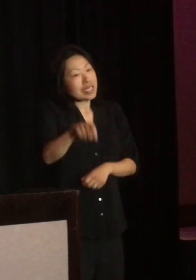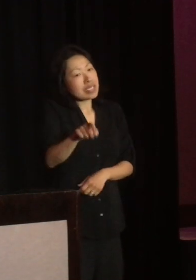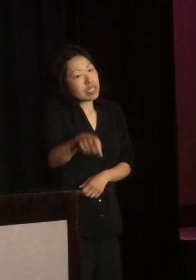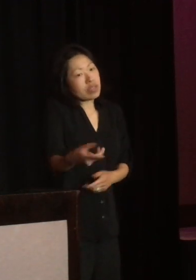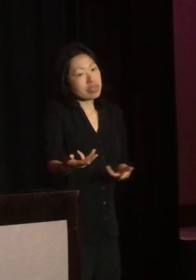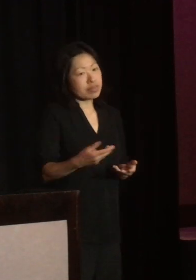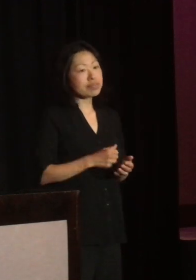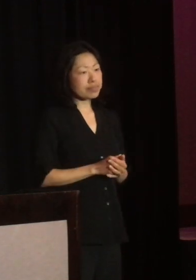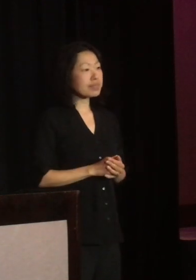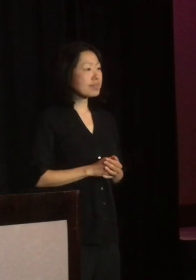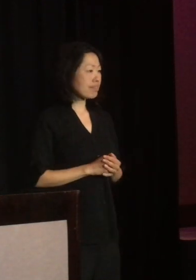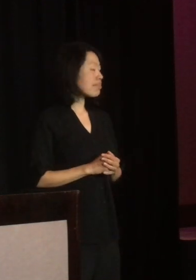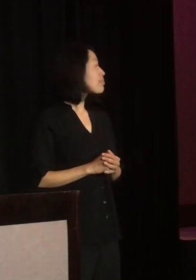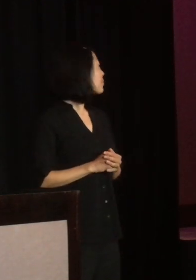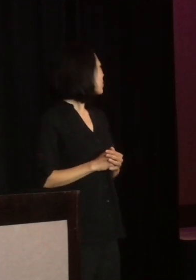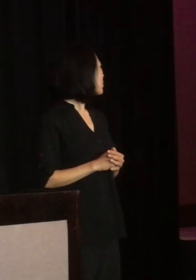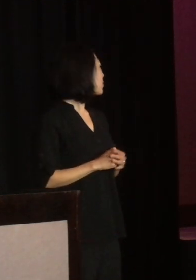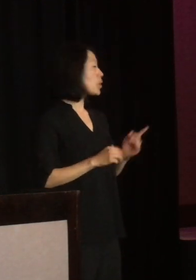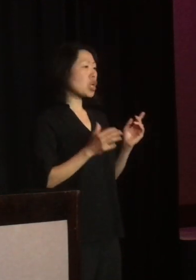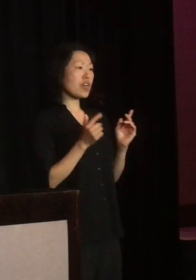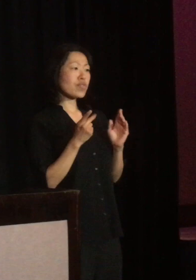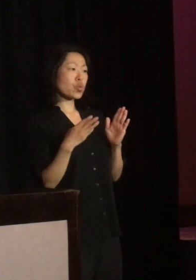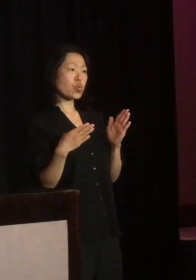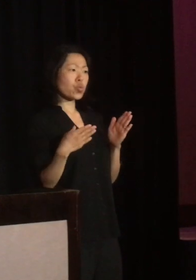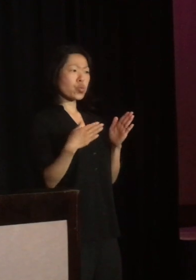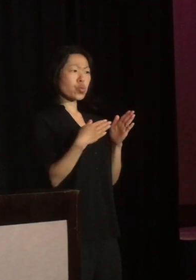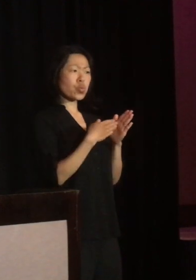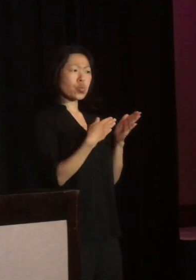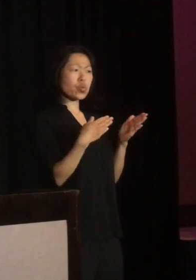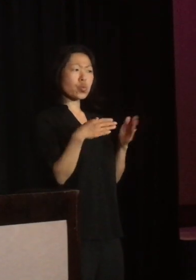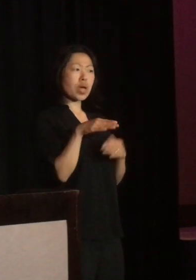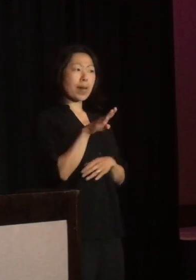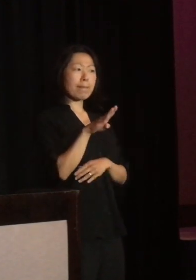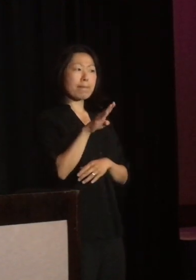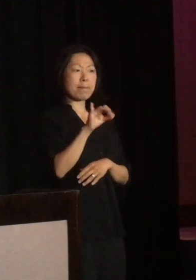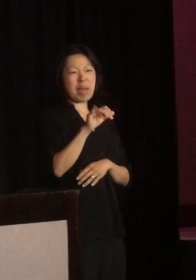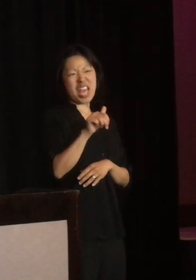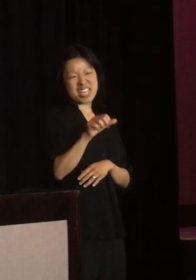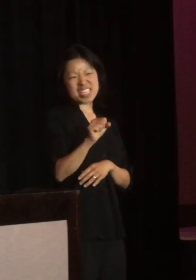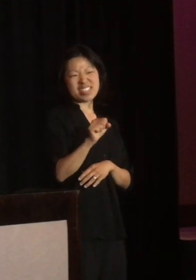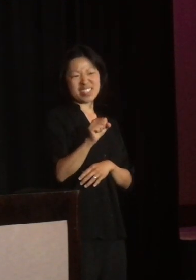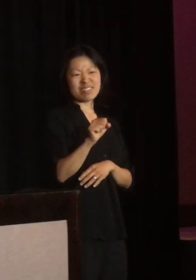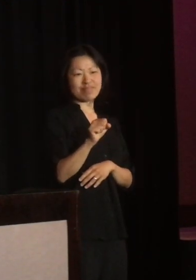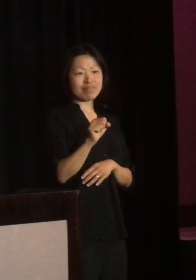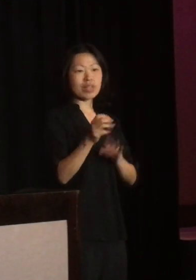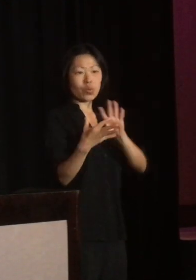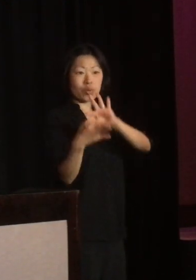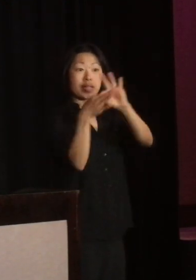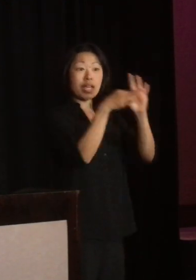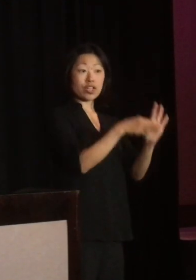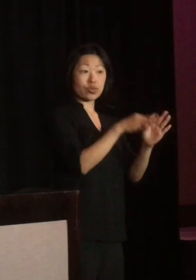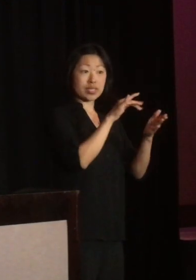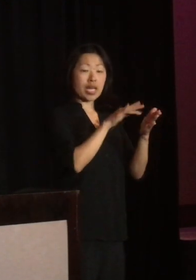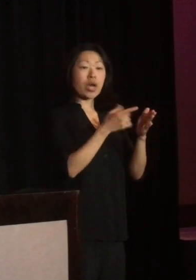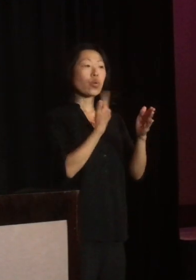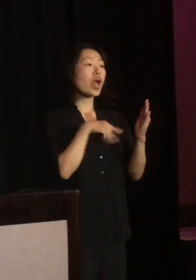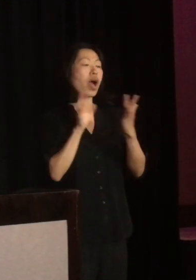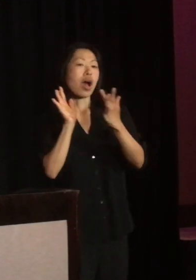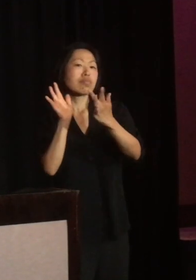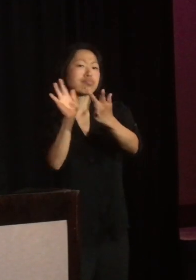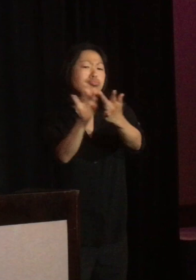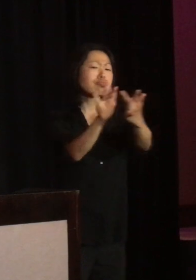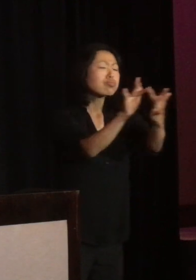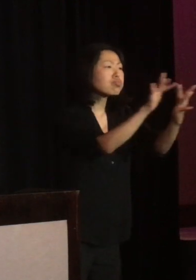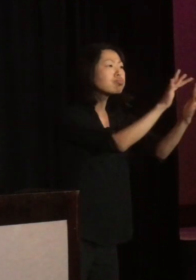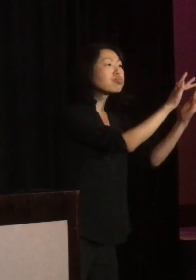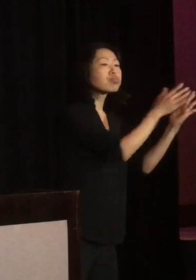I want to talk about just, some biases and limitations to this study. First of all, because we did outreach to, through